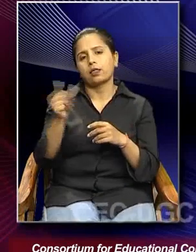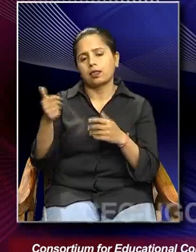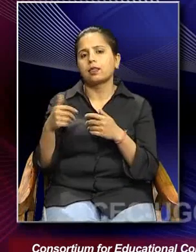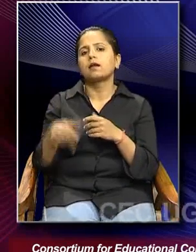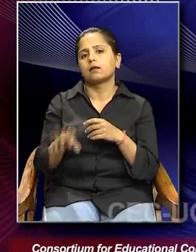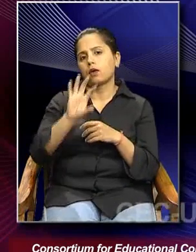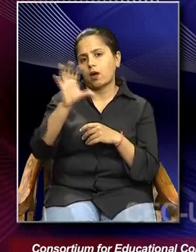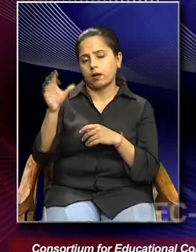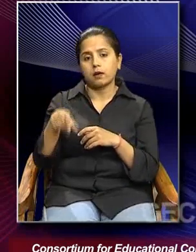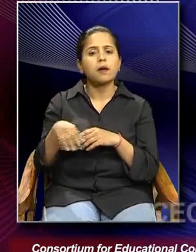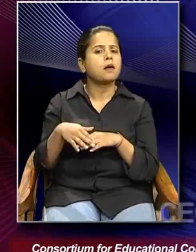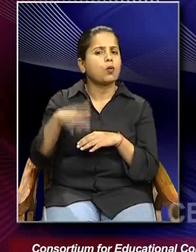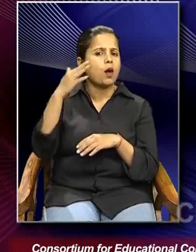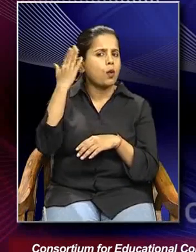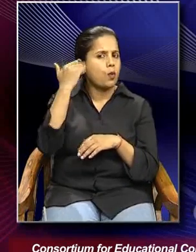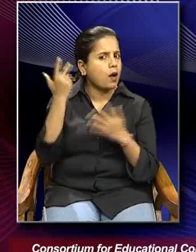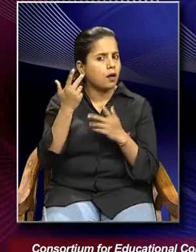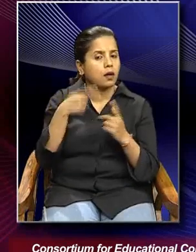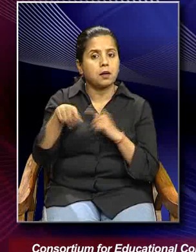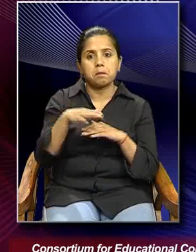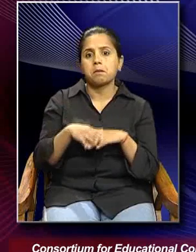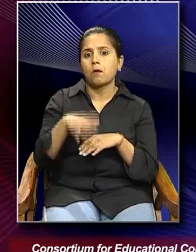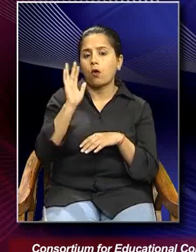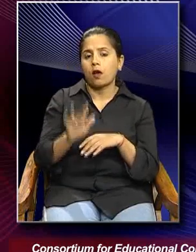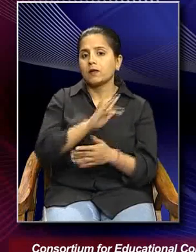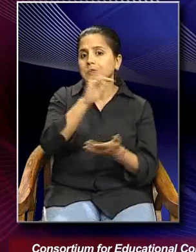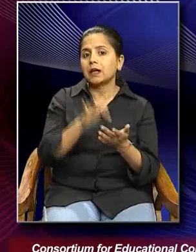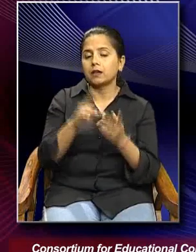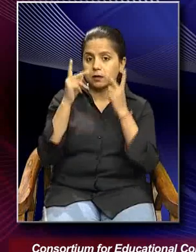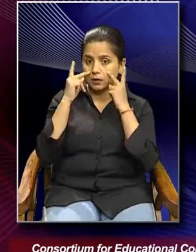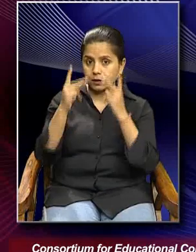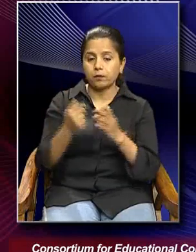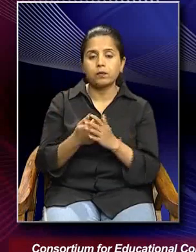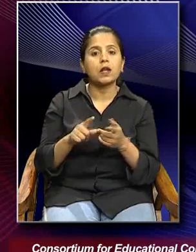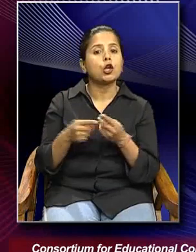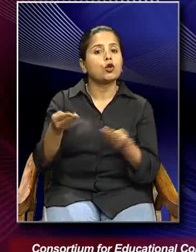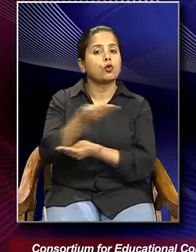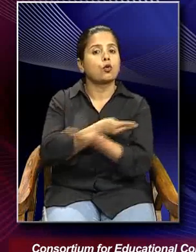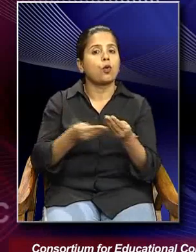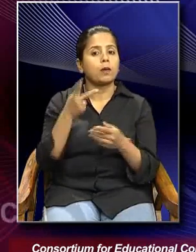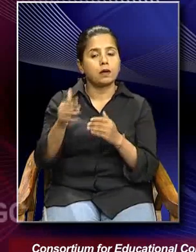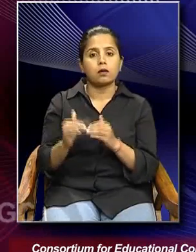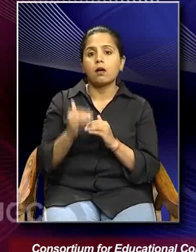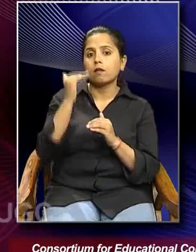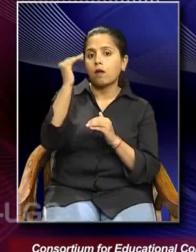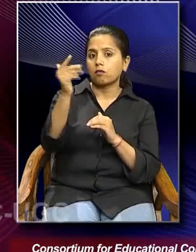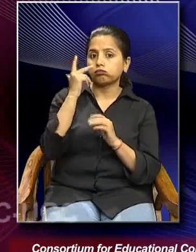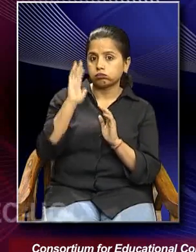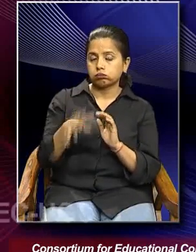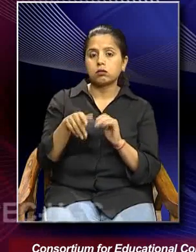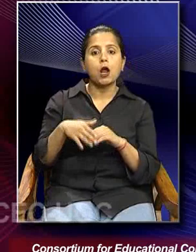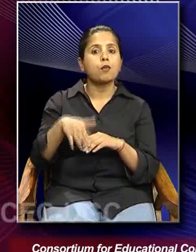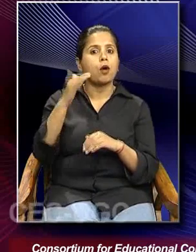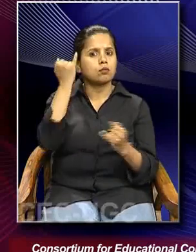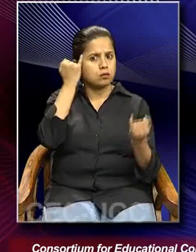So this is largely because these are the major centers where we have economies at the advanced stage. There are greater